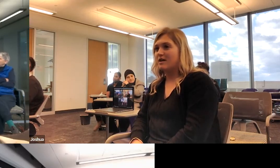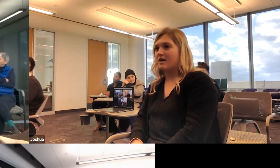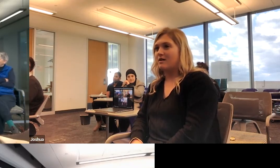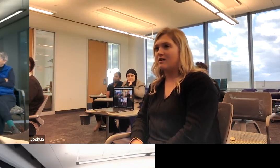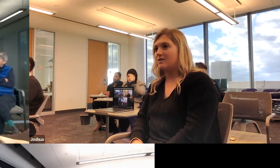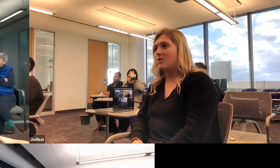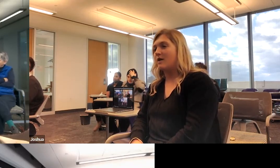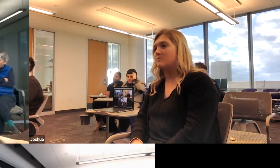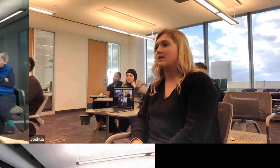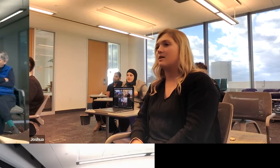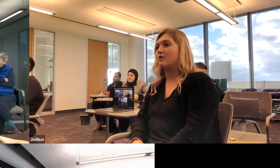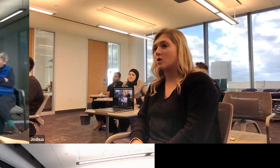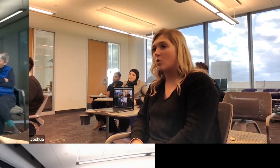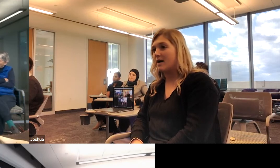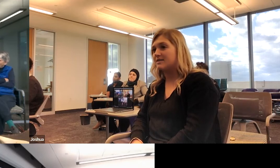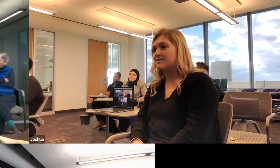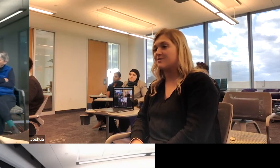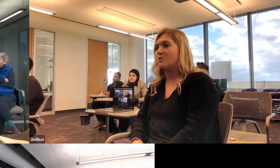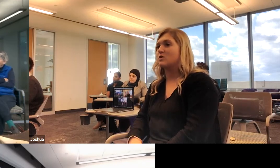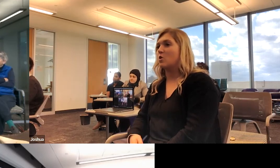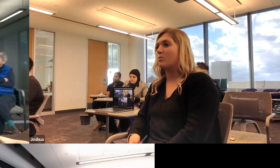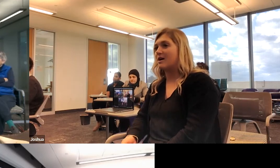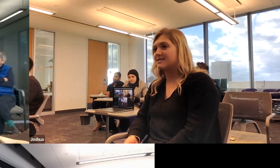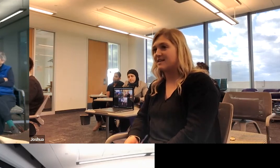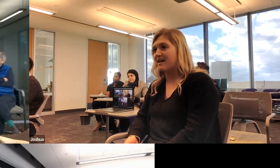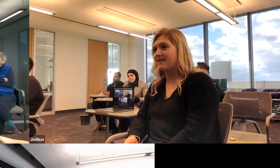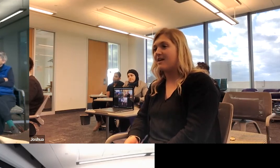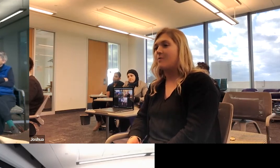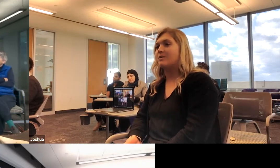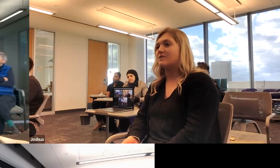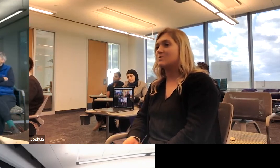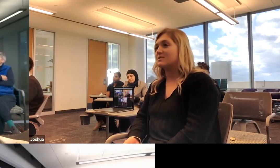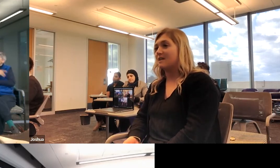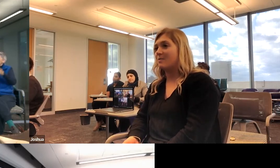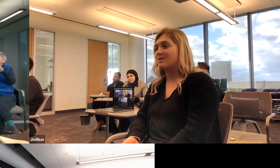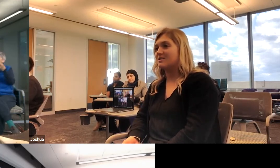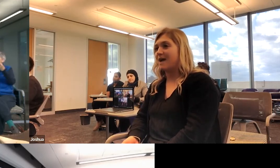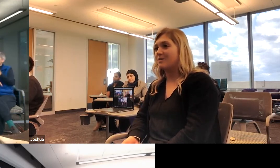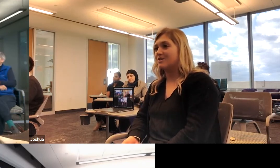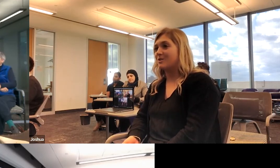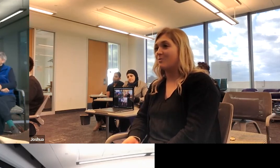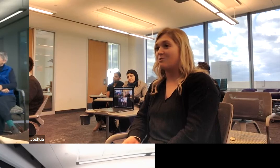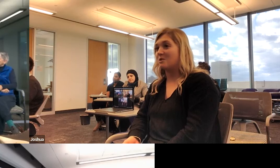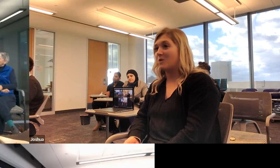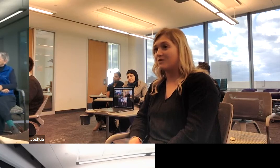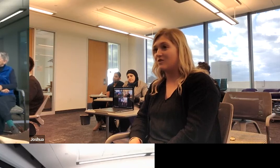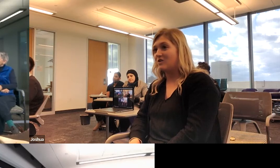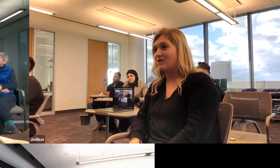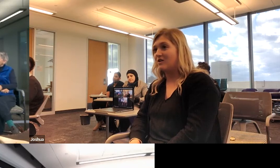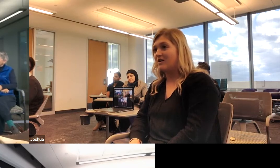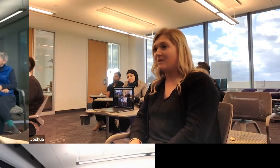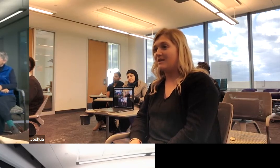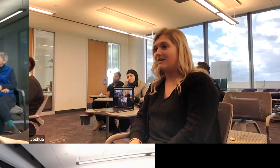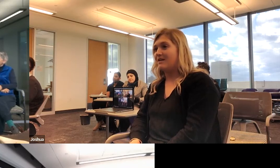pressured. I have to make another request to go through this whole process again. But if this was set up and established, that would be really